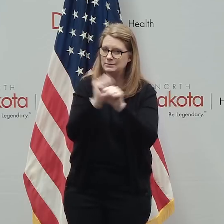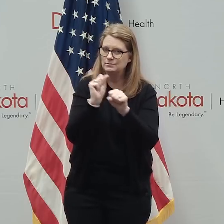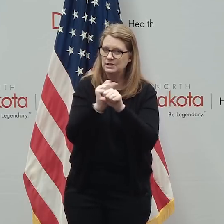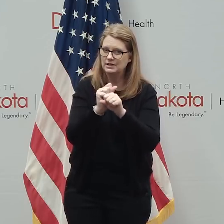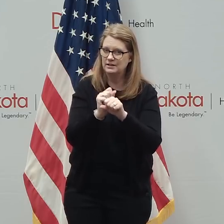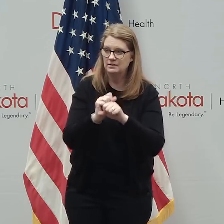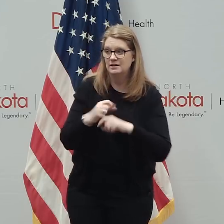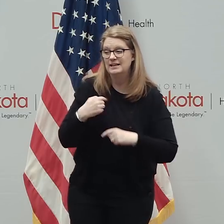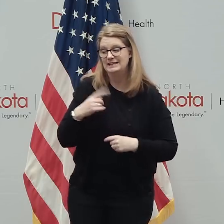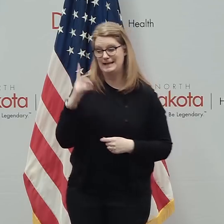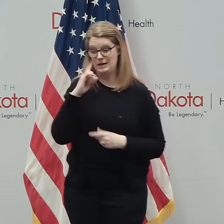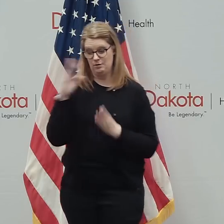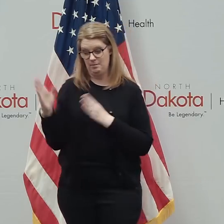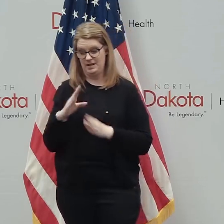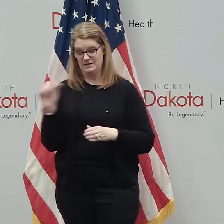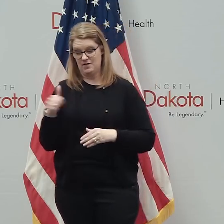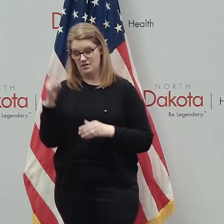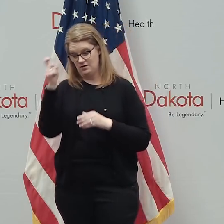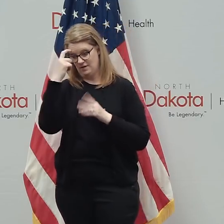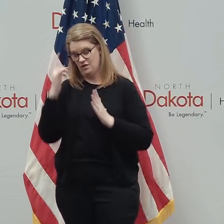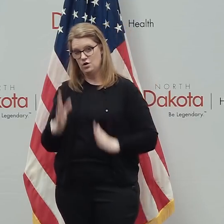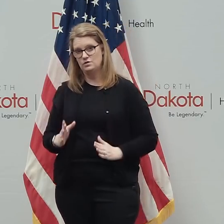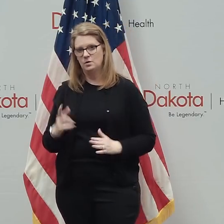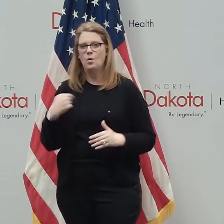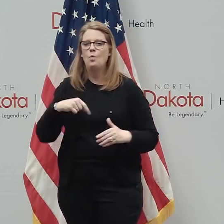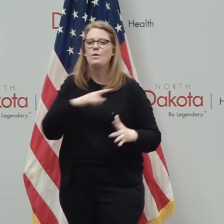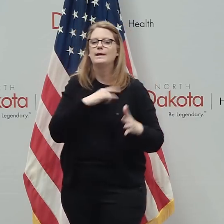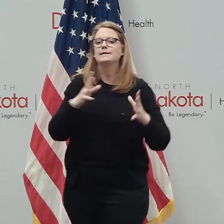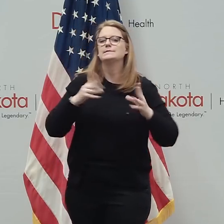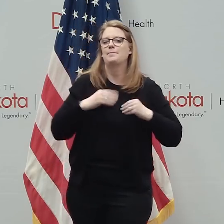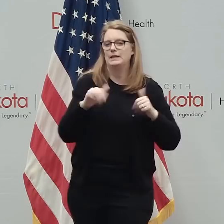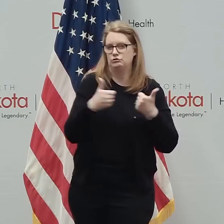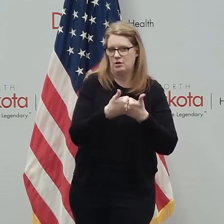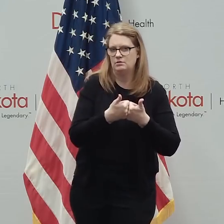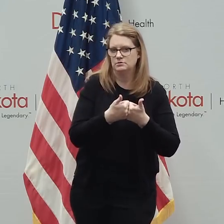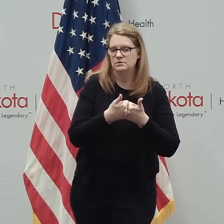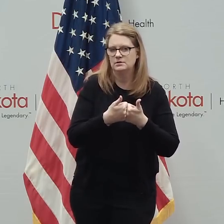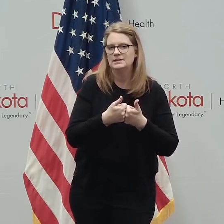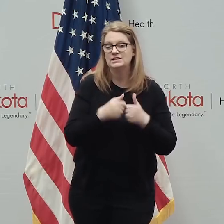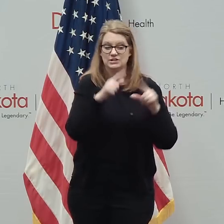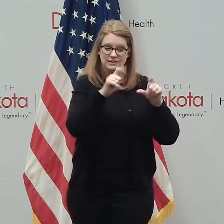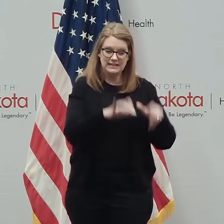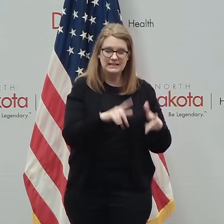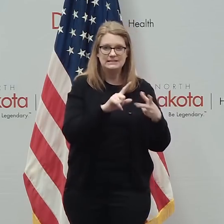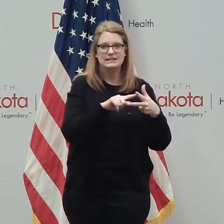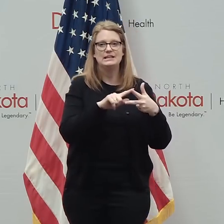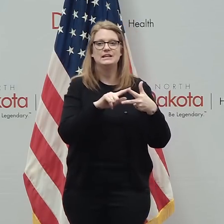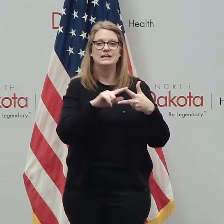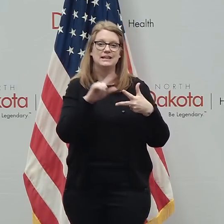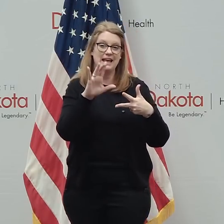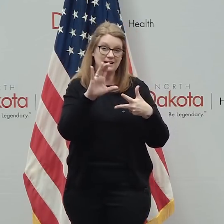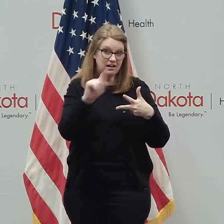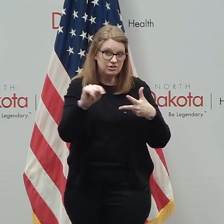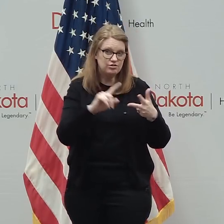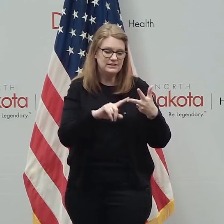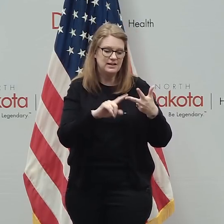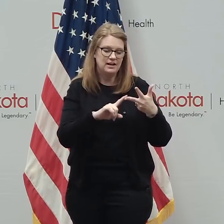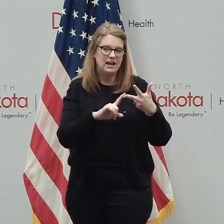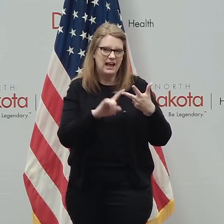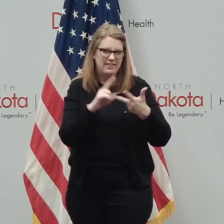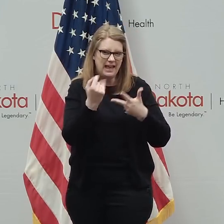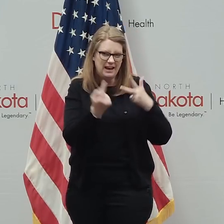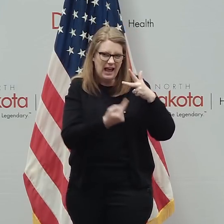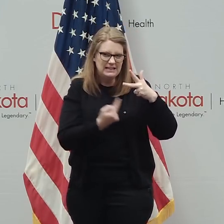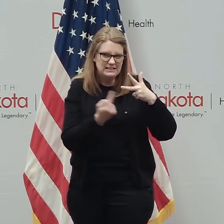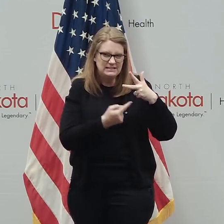other governors. I know we're up to the task, and that's going to be testing and contact tracing and targeted isolation are go hand in